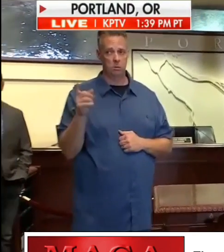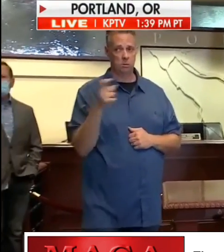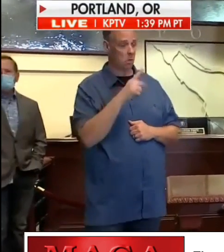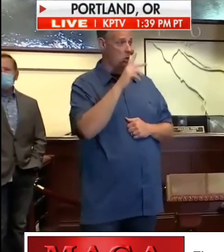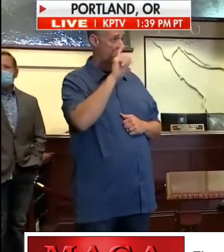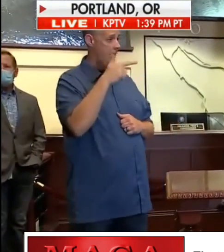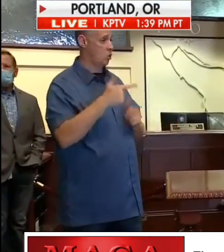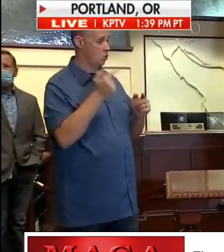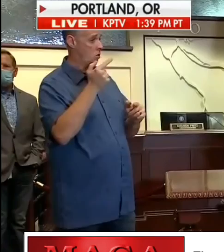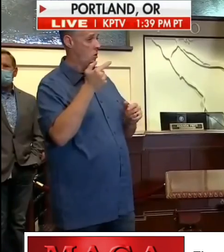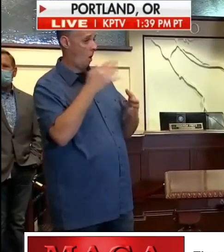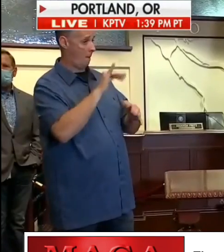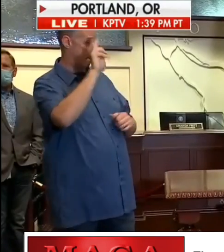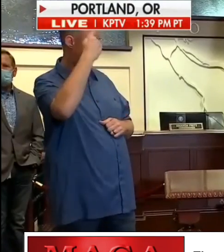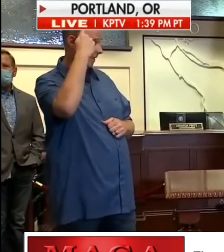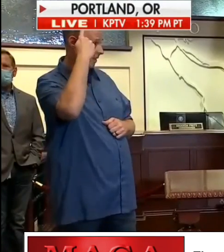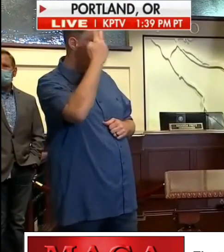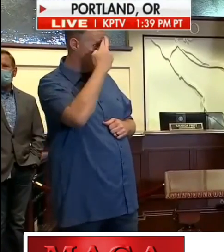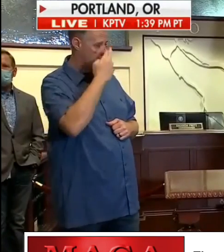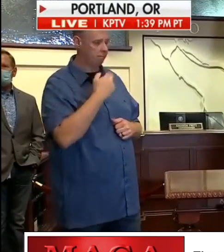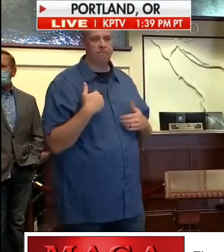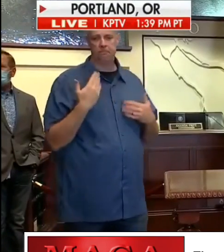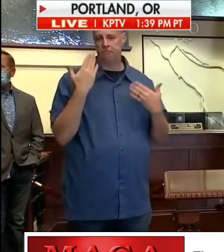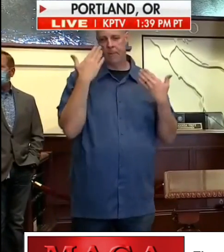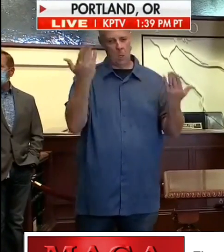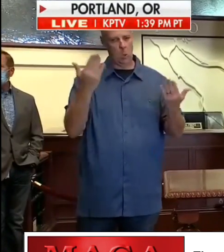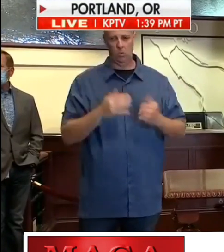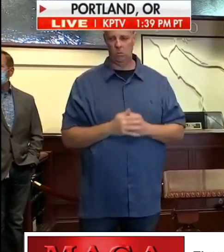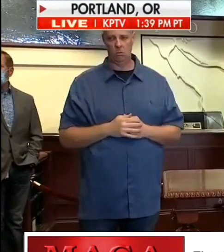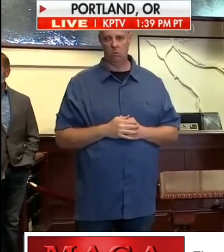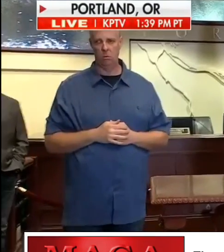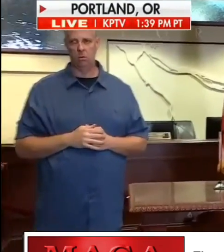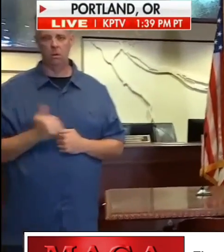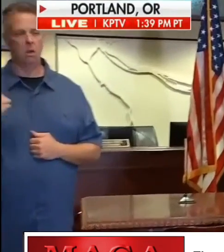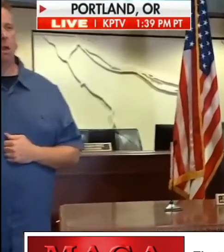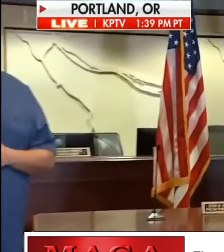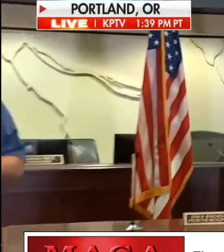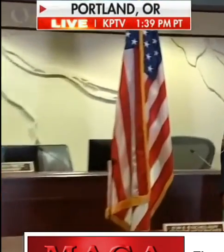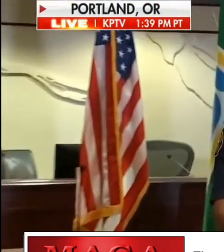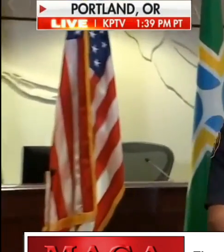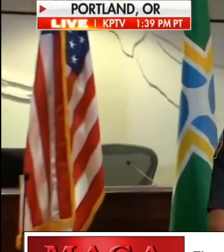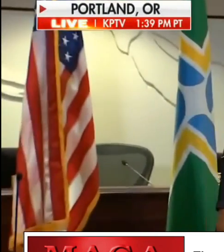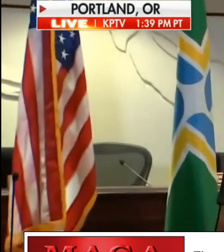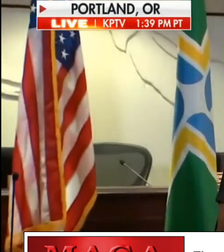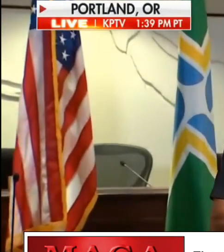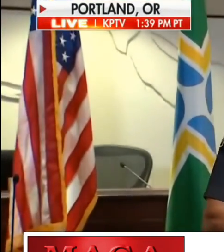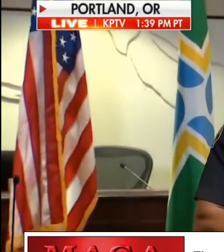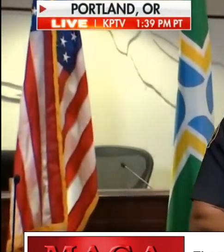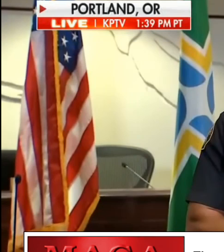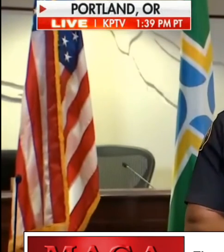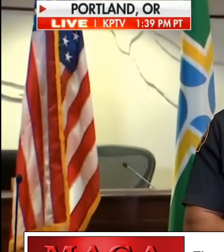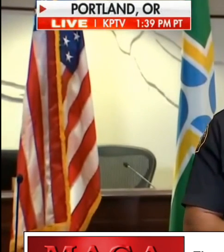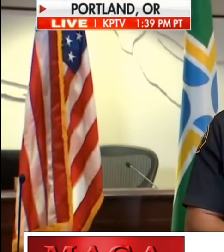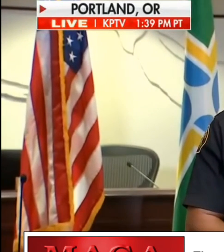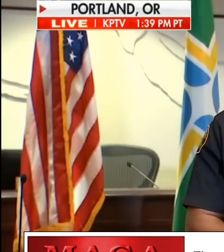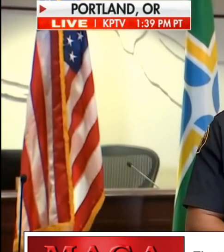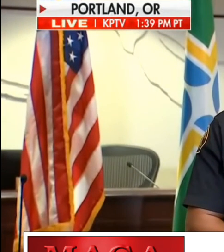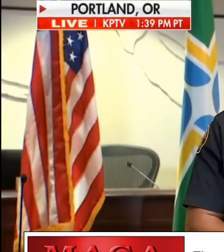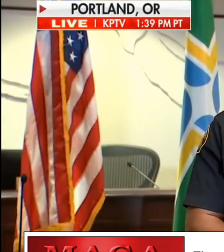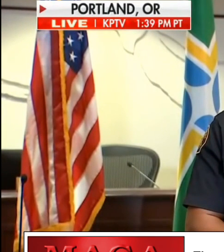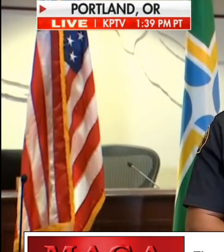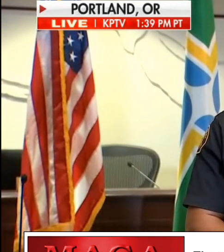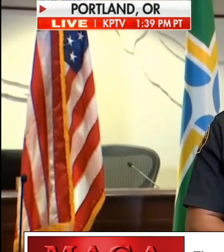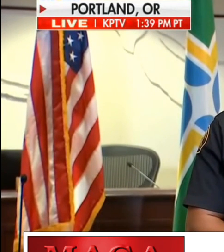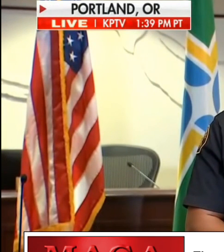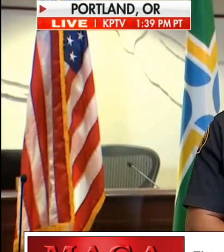politically motivated? I do not know that, no. Chief Mike, New York Times, you're saying, or we've seen basically here,